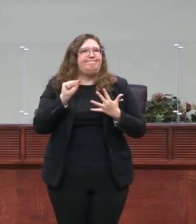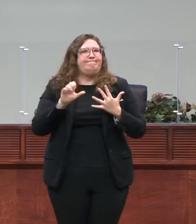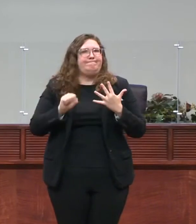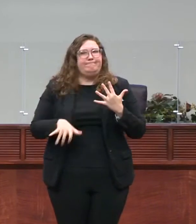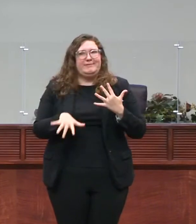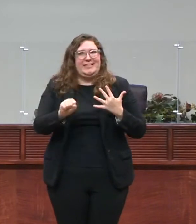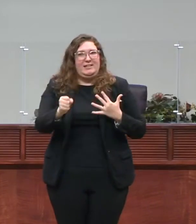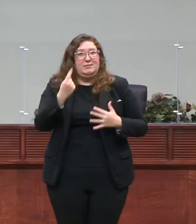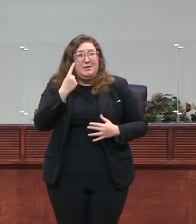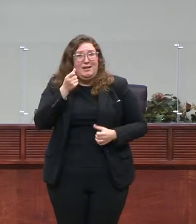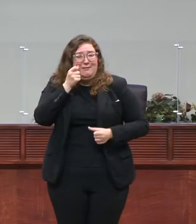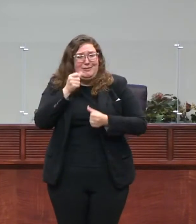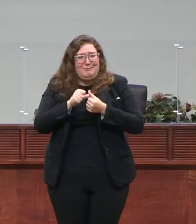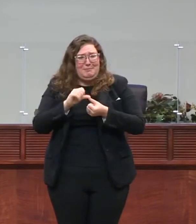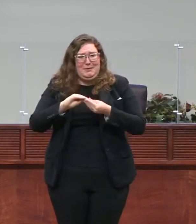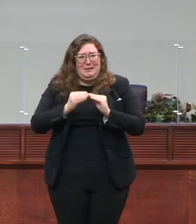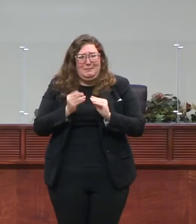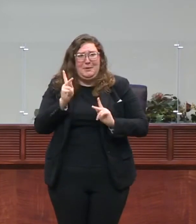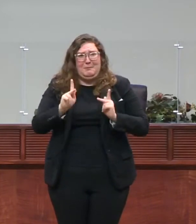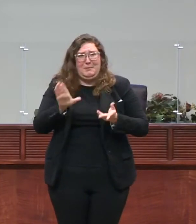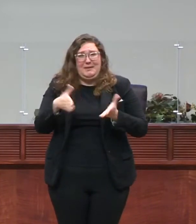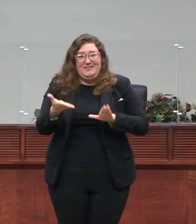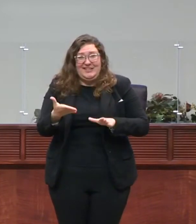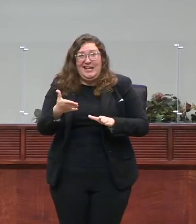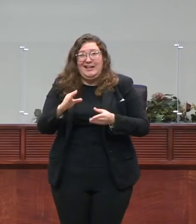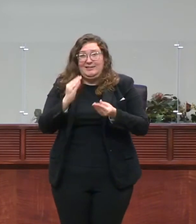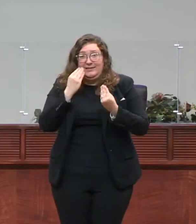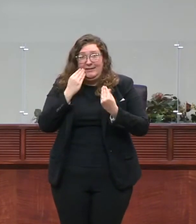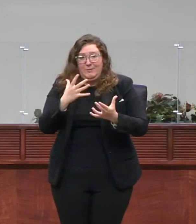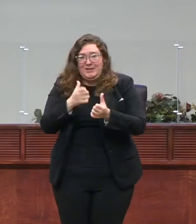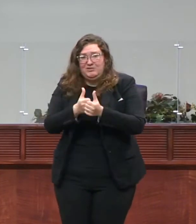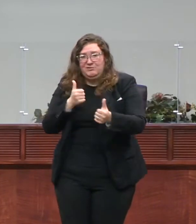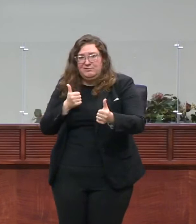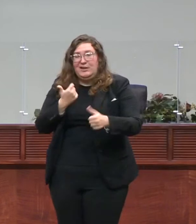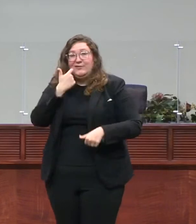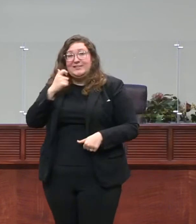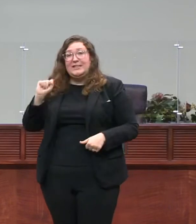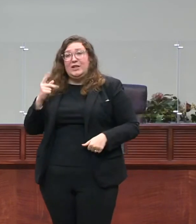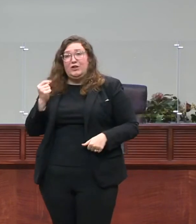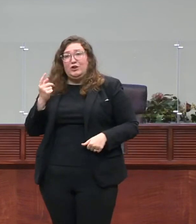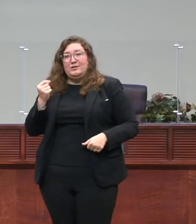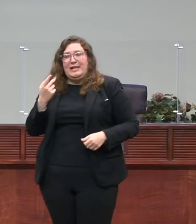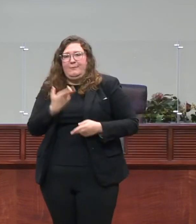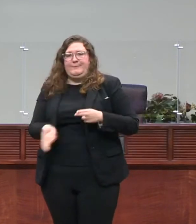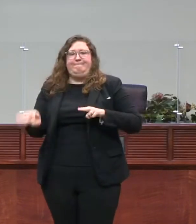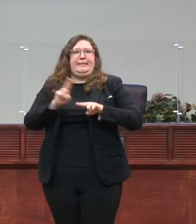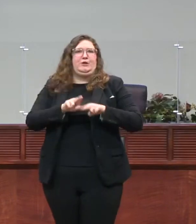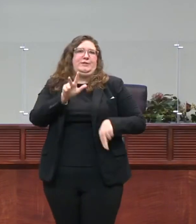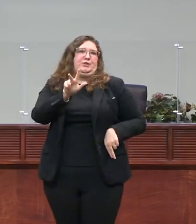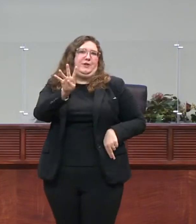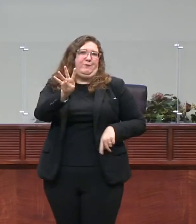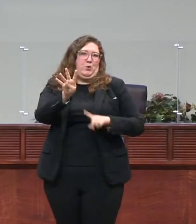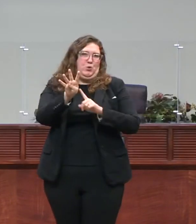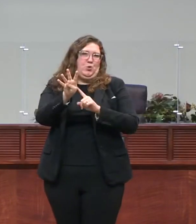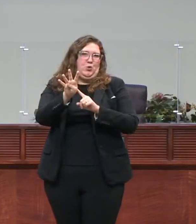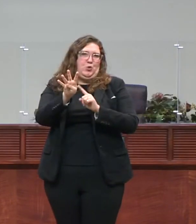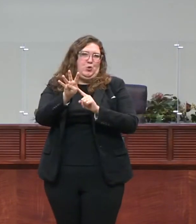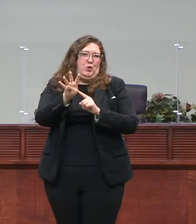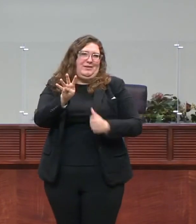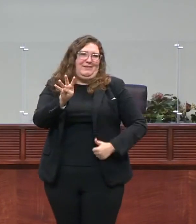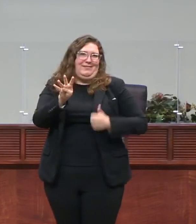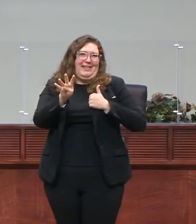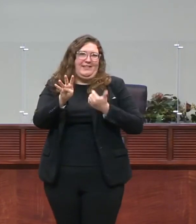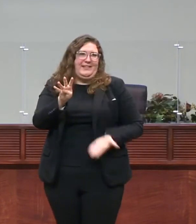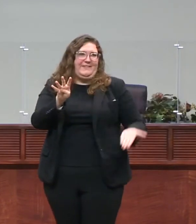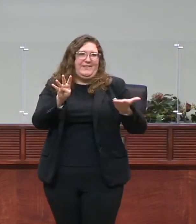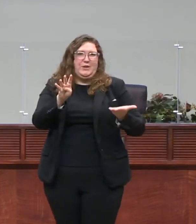bit. So since Thursday, 34 deaths have been reported that are Orange County